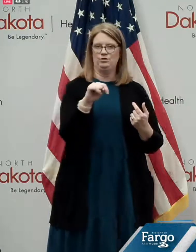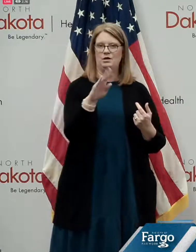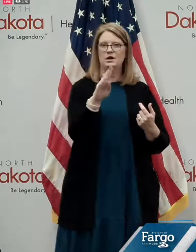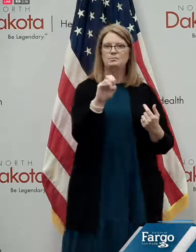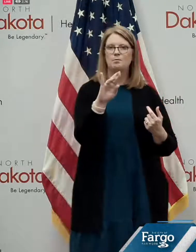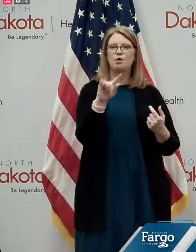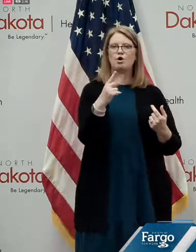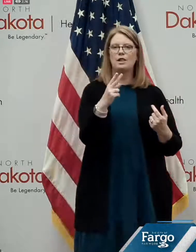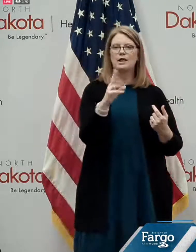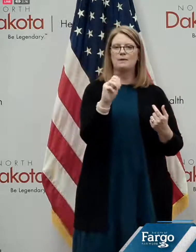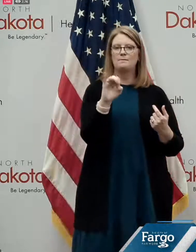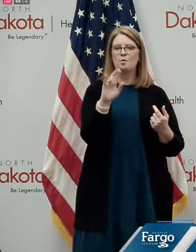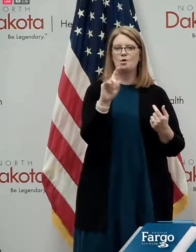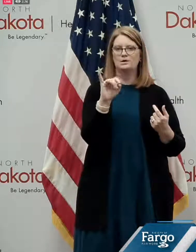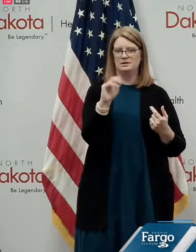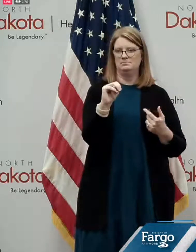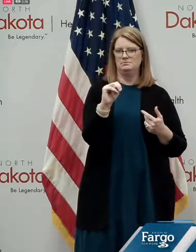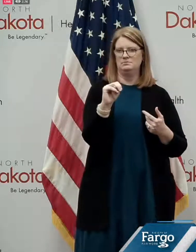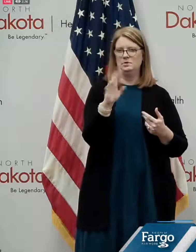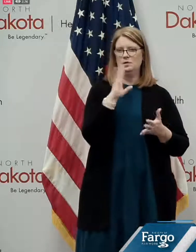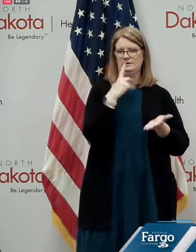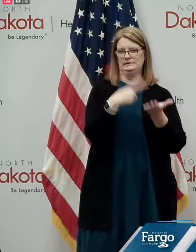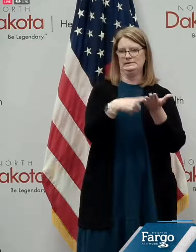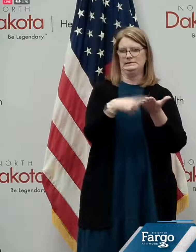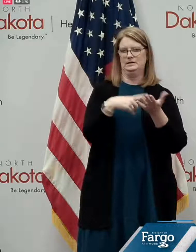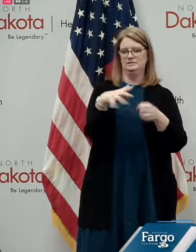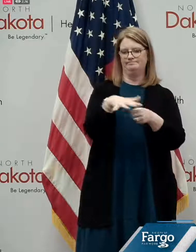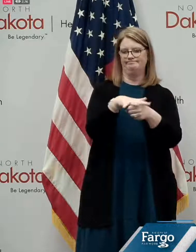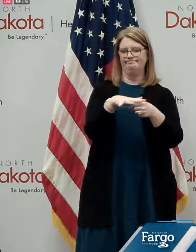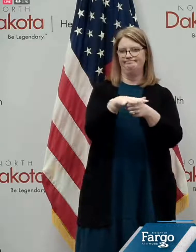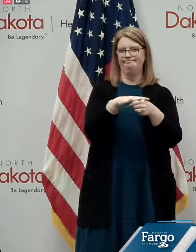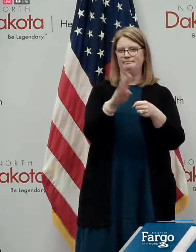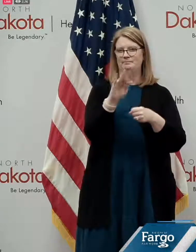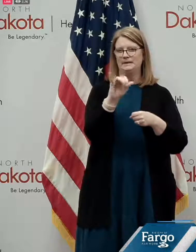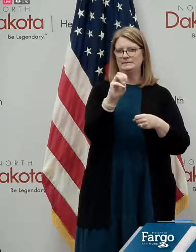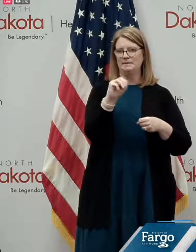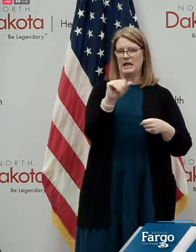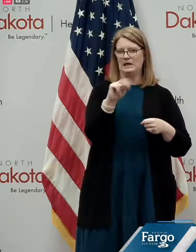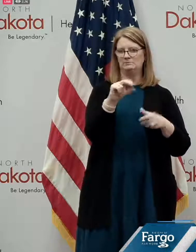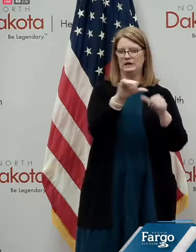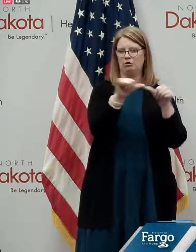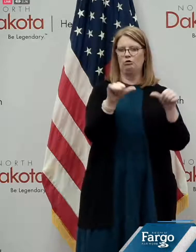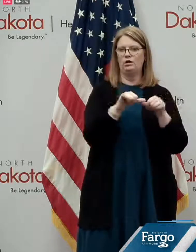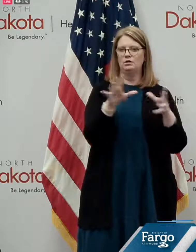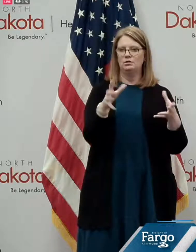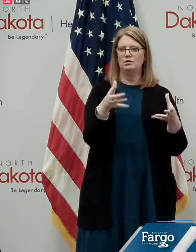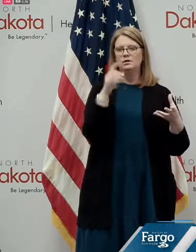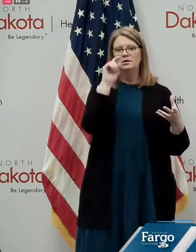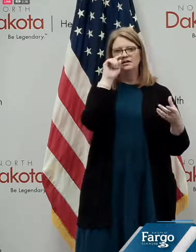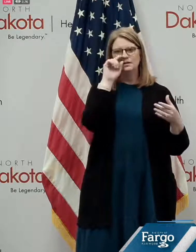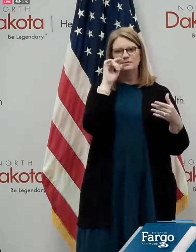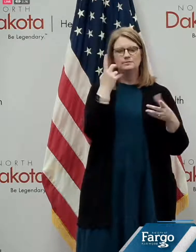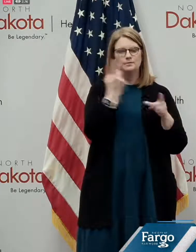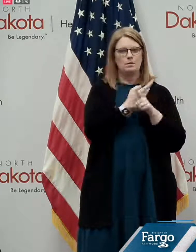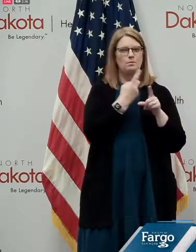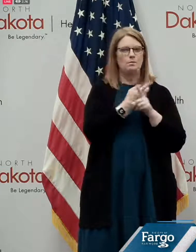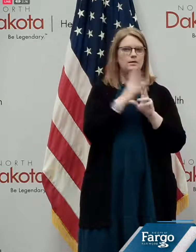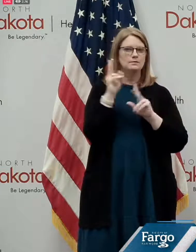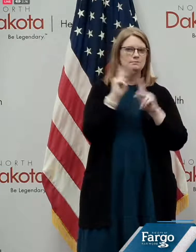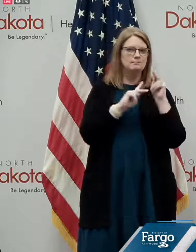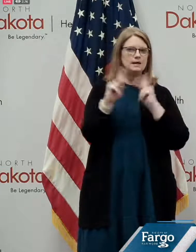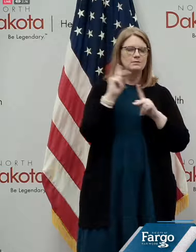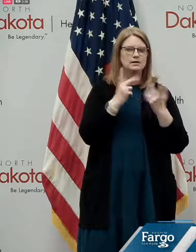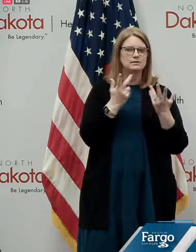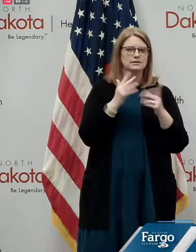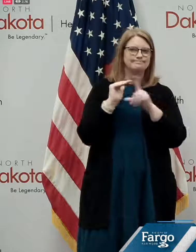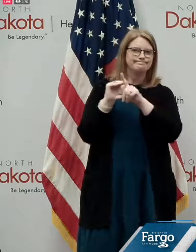that's being discussed, which is, how do you find the right spokespeople or the right people to reach an